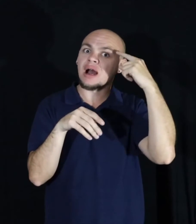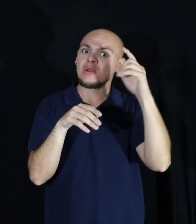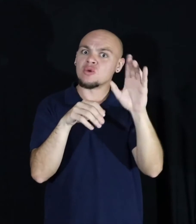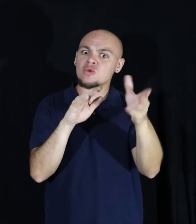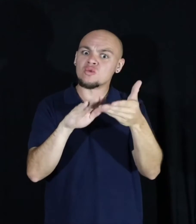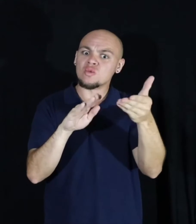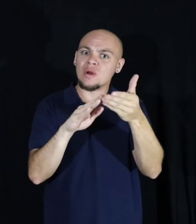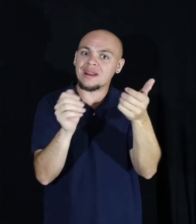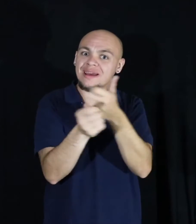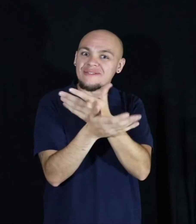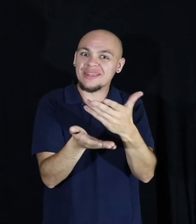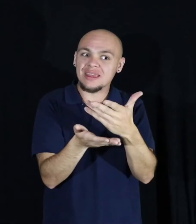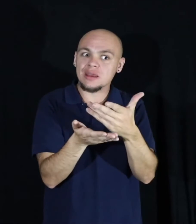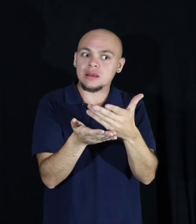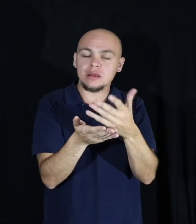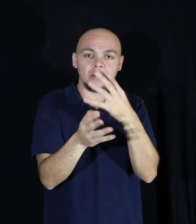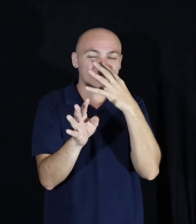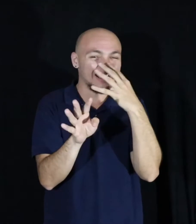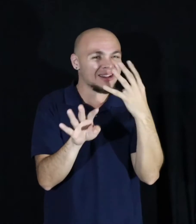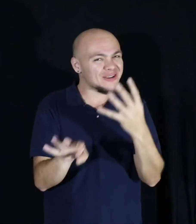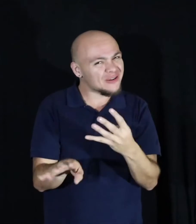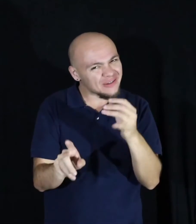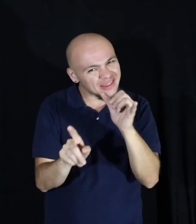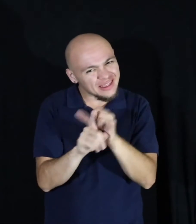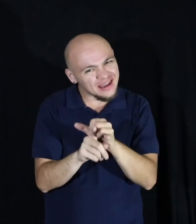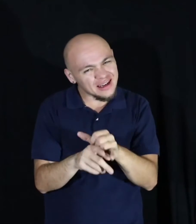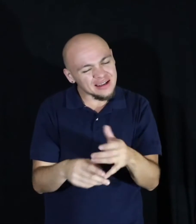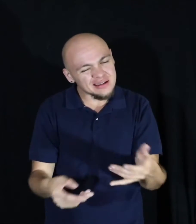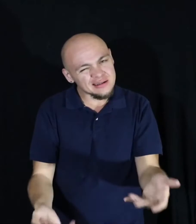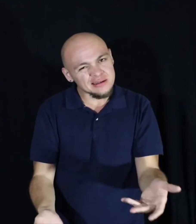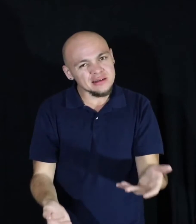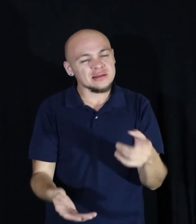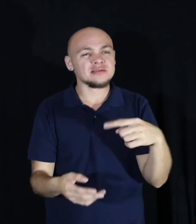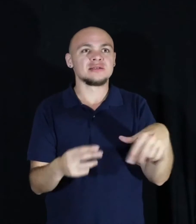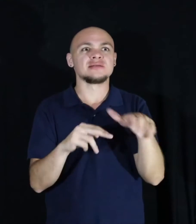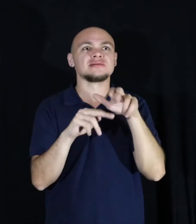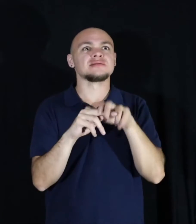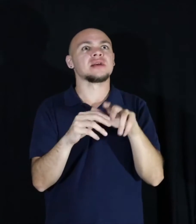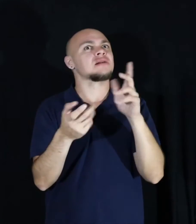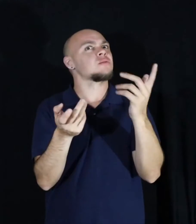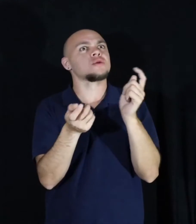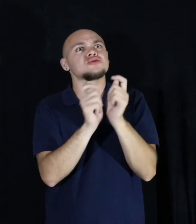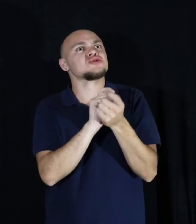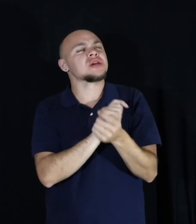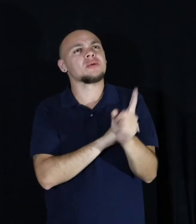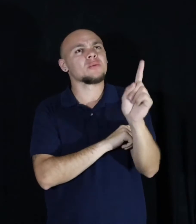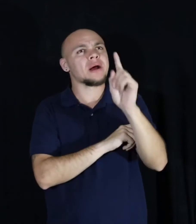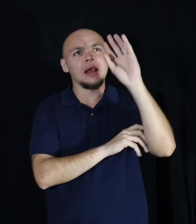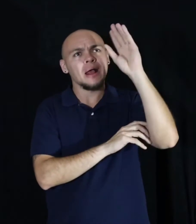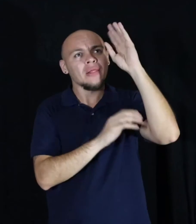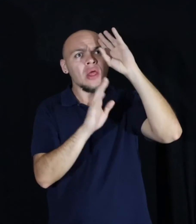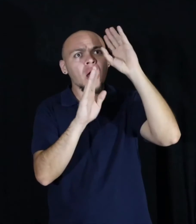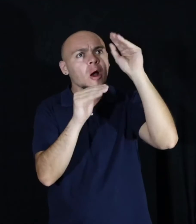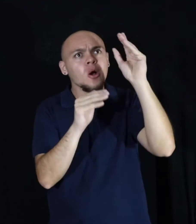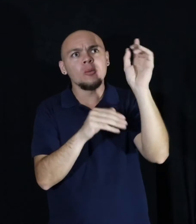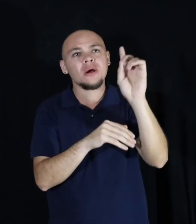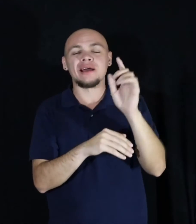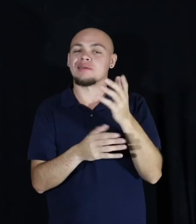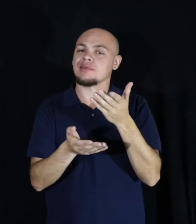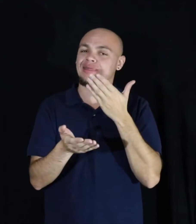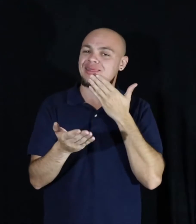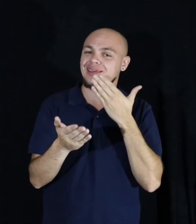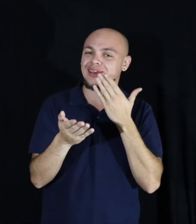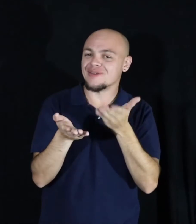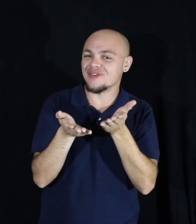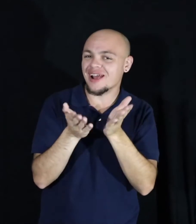So this is where you guys are probably sitting there now and you're like, how can we change this? Where's that ray of hope? I'm so glad y'all asked. You are so